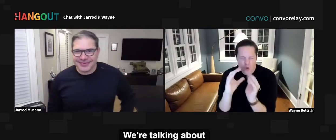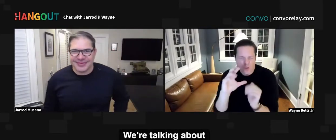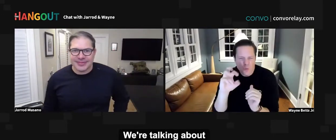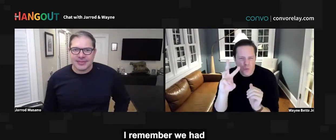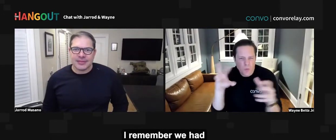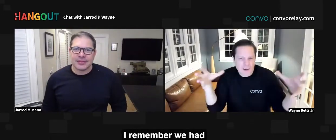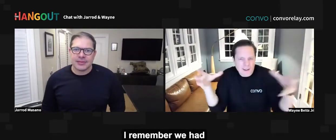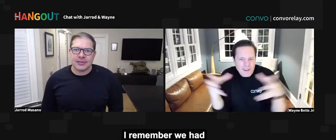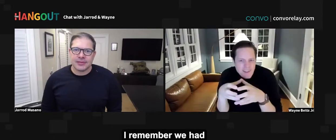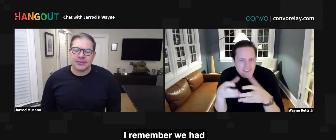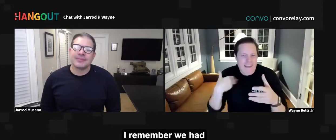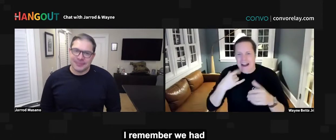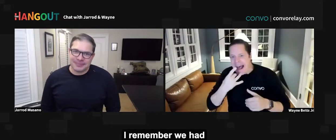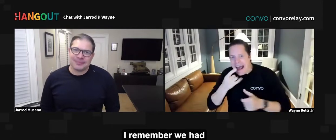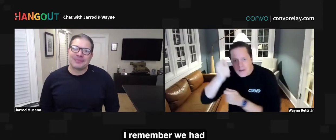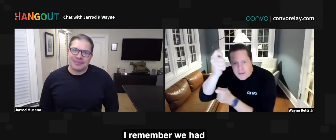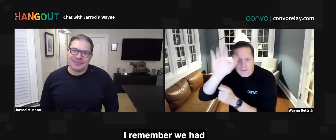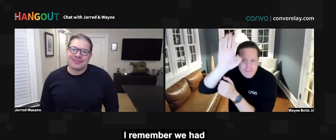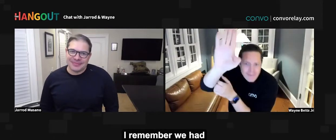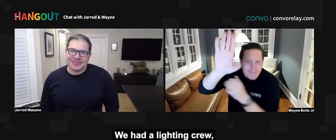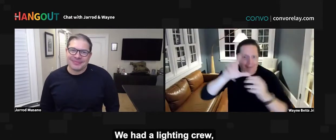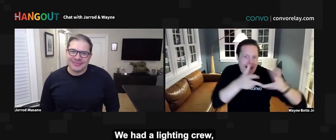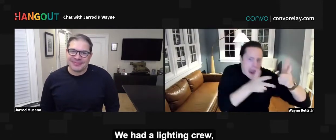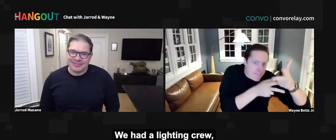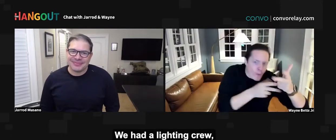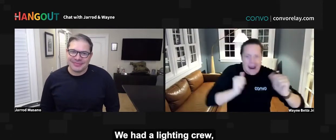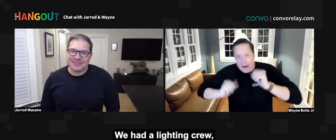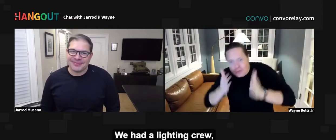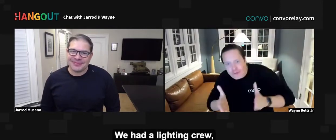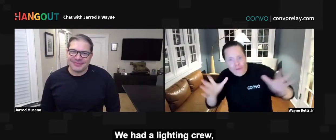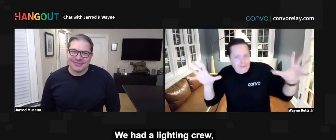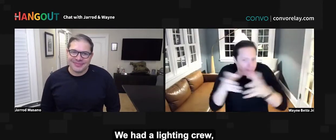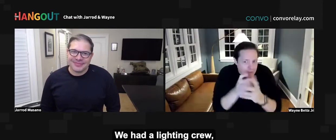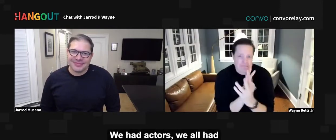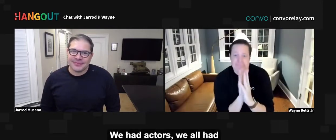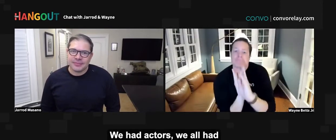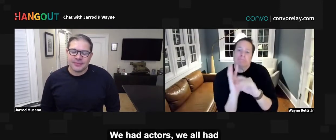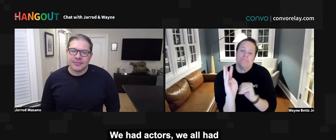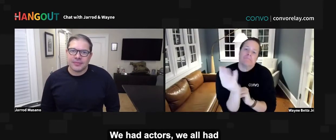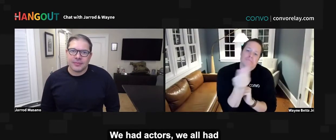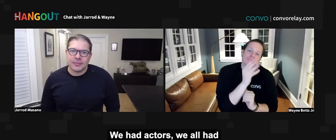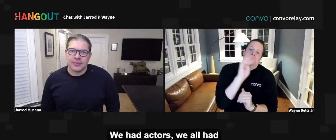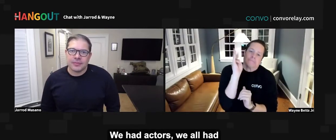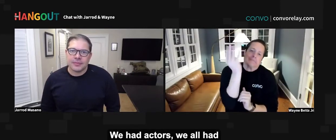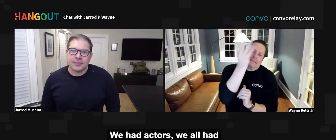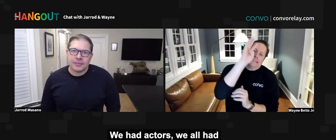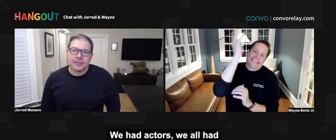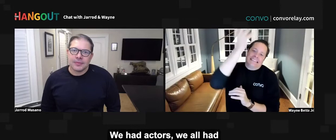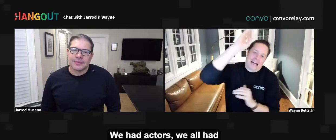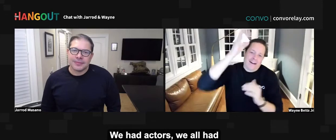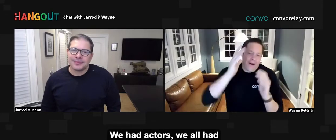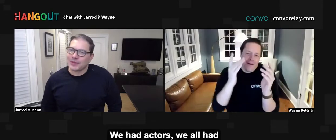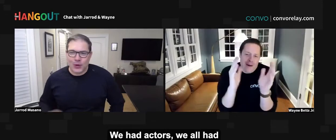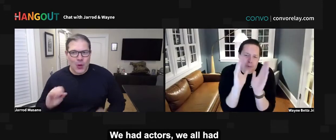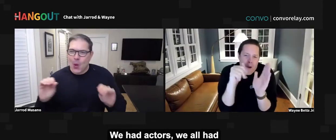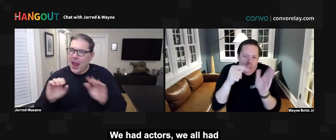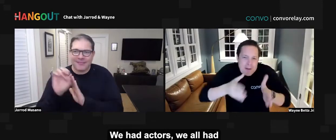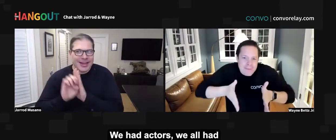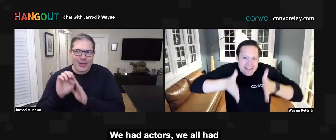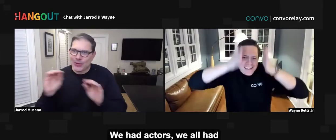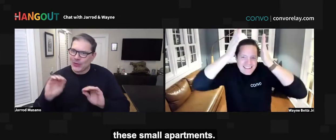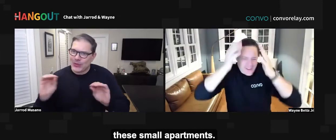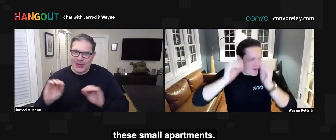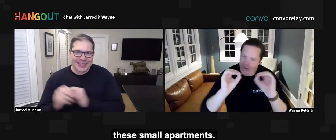Manhattan, okay? I remember that we had a very small crew. We had a lighting crew, we had a camera crew, we had actors. We all had to climb